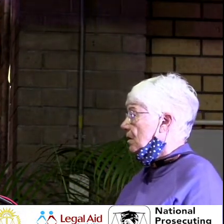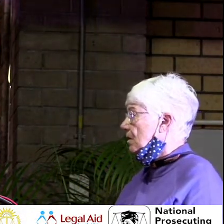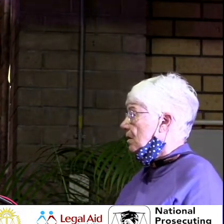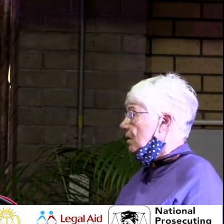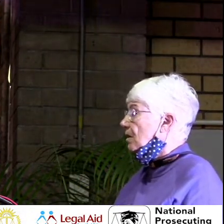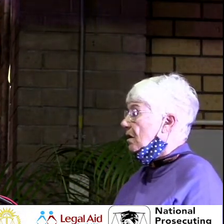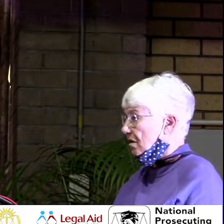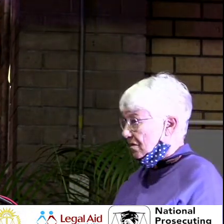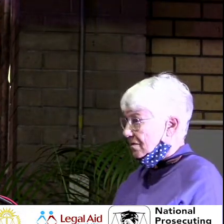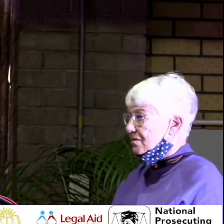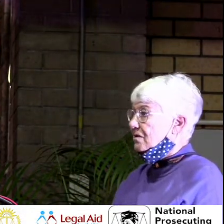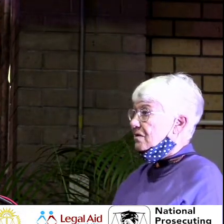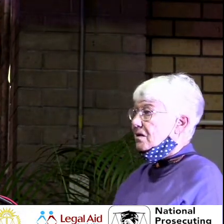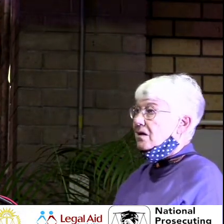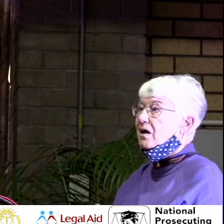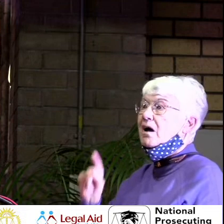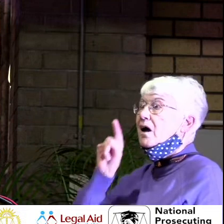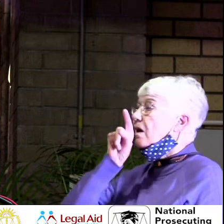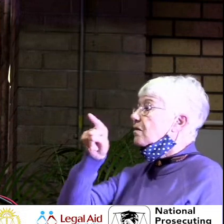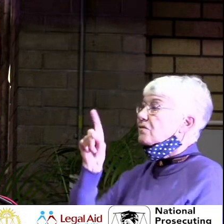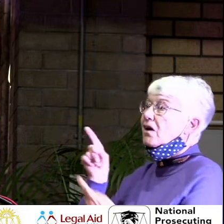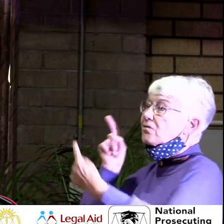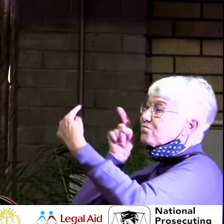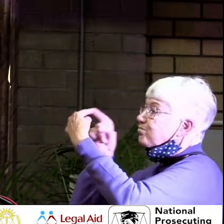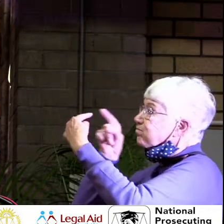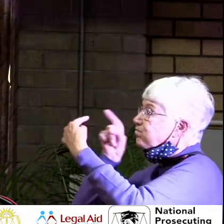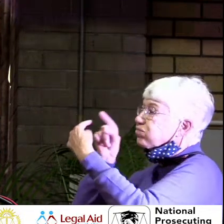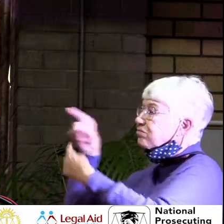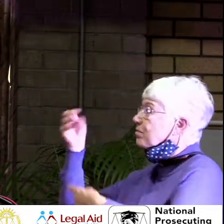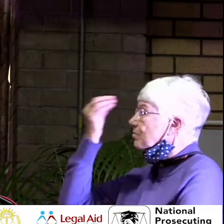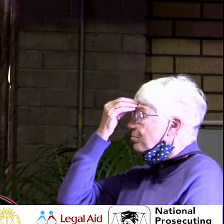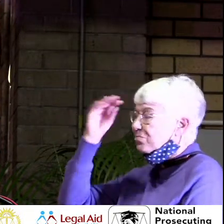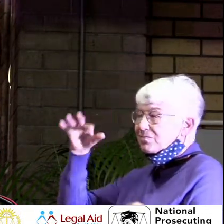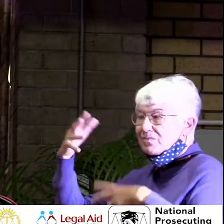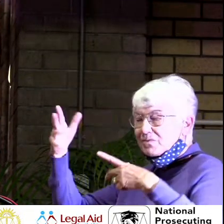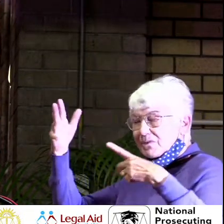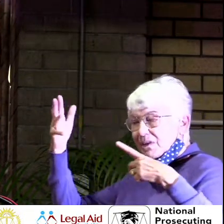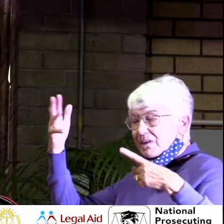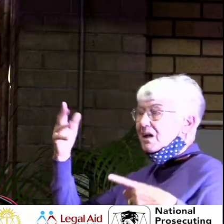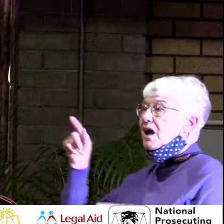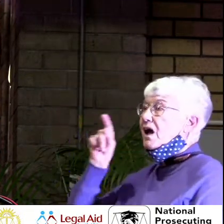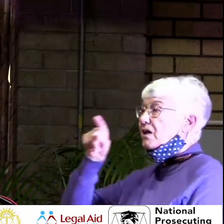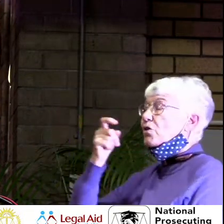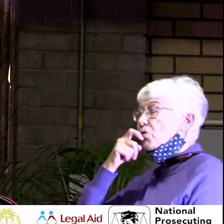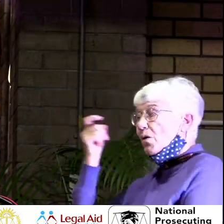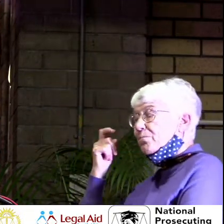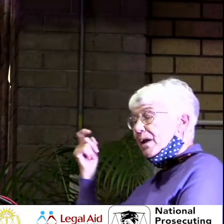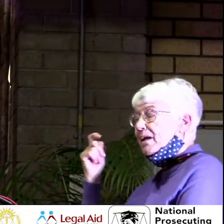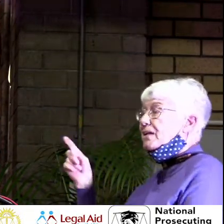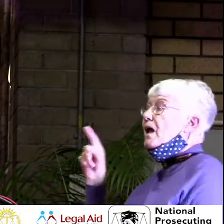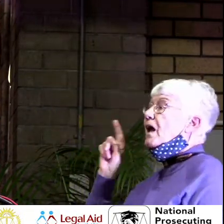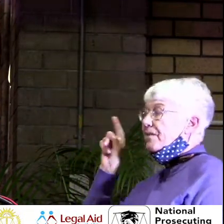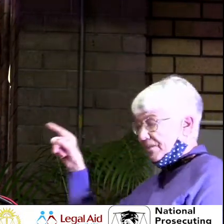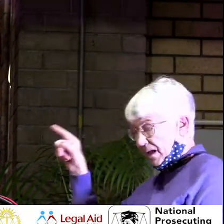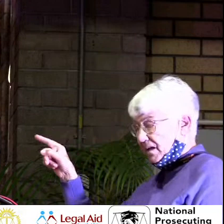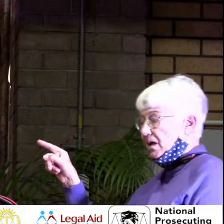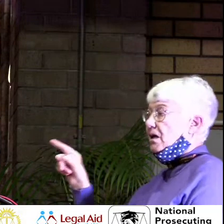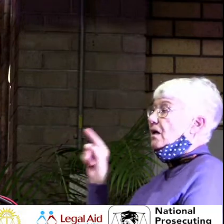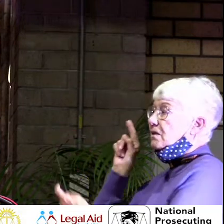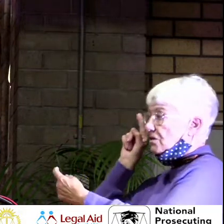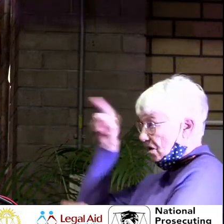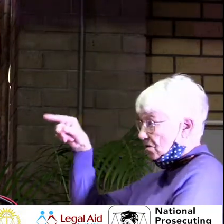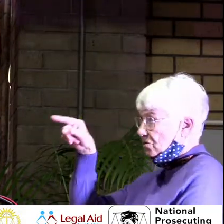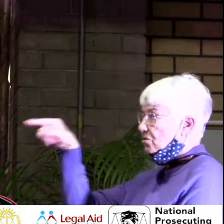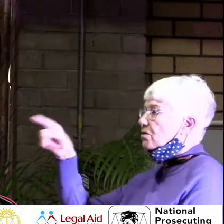those cases where they don't reach the target. And the station commander, Brigadier De Moy, is having sessions with those people that don't reach the